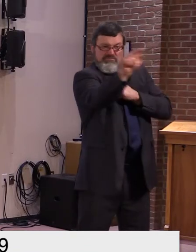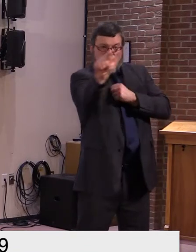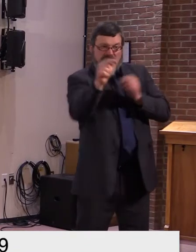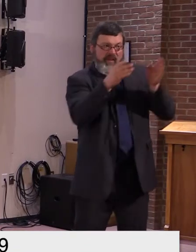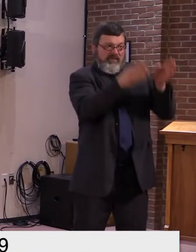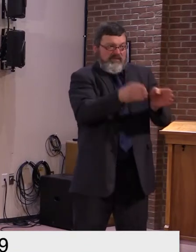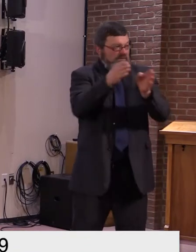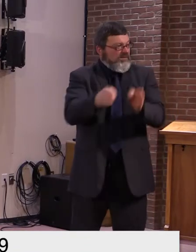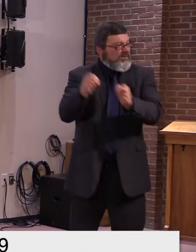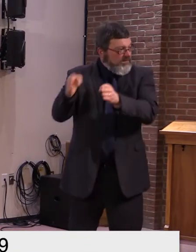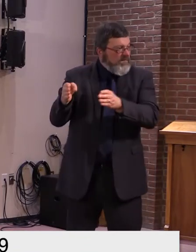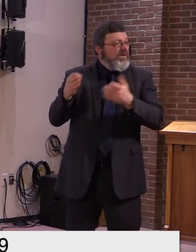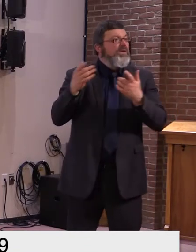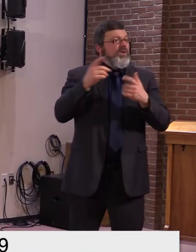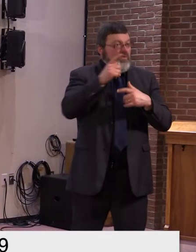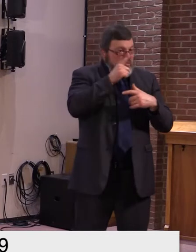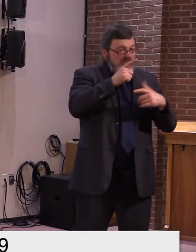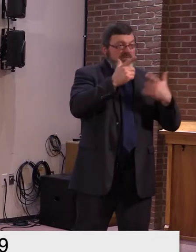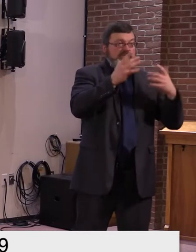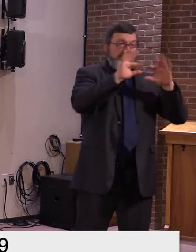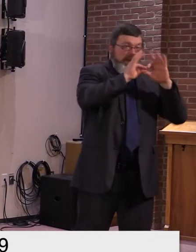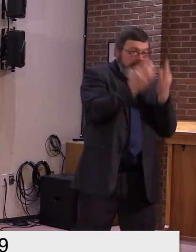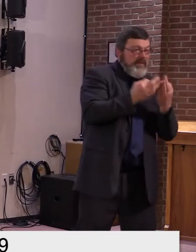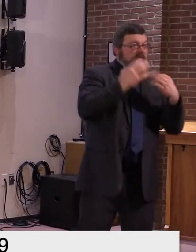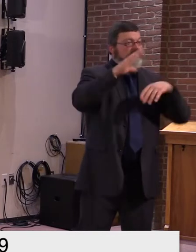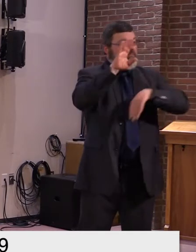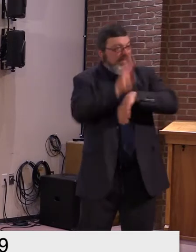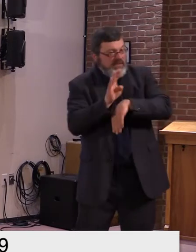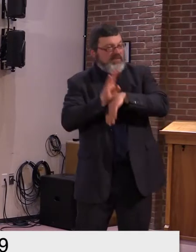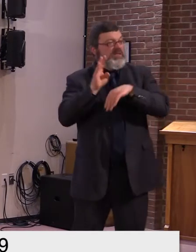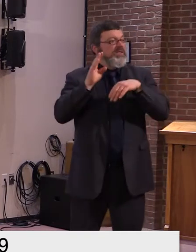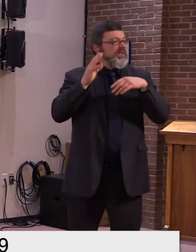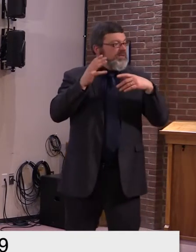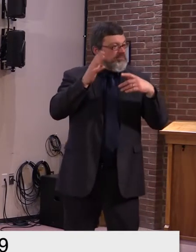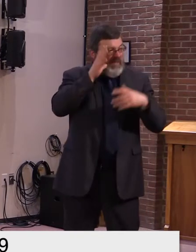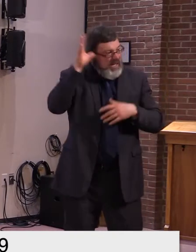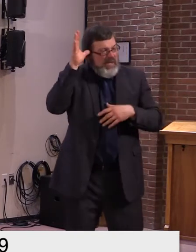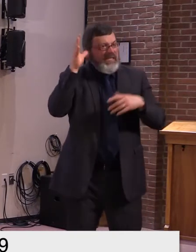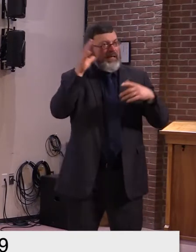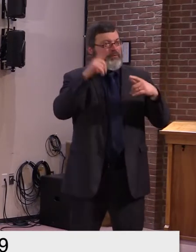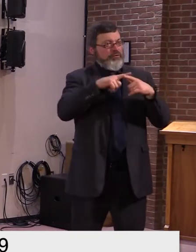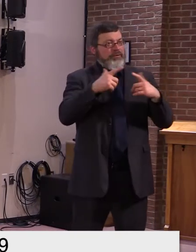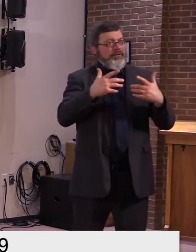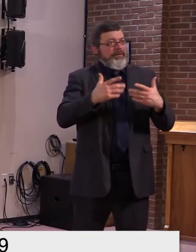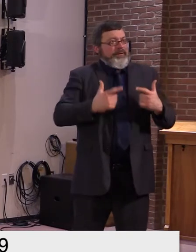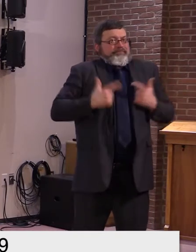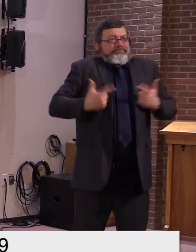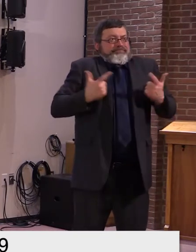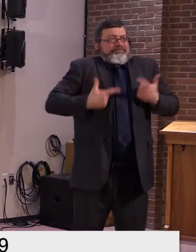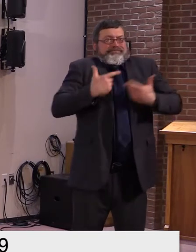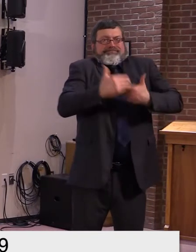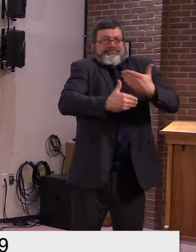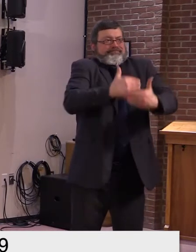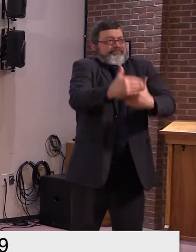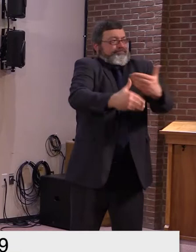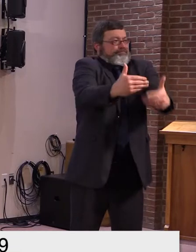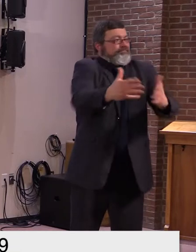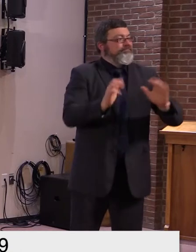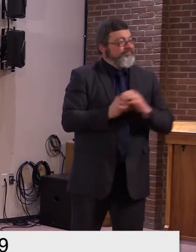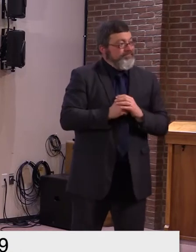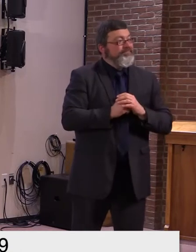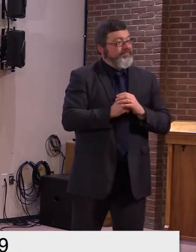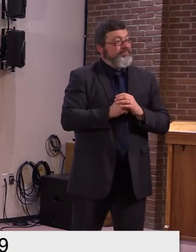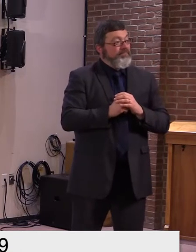in our state to get from here to there. And we had that first relief package,